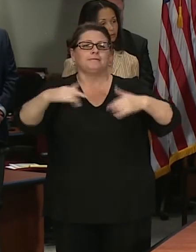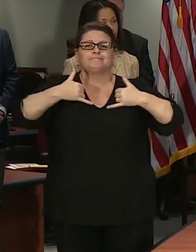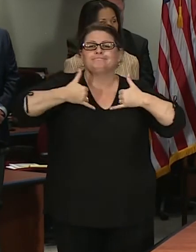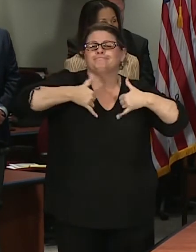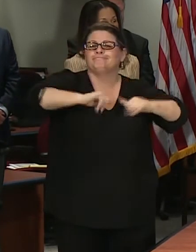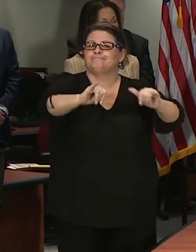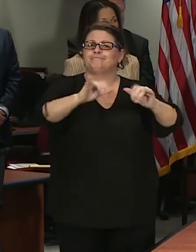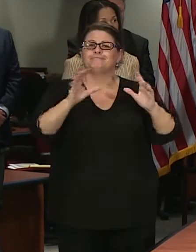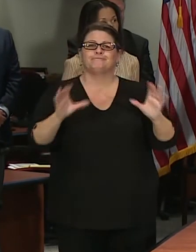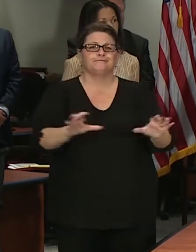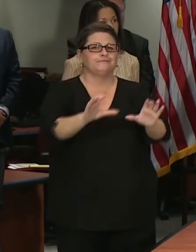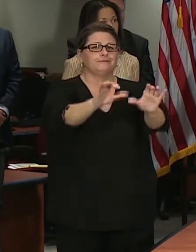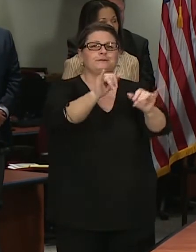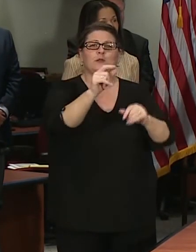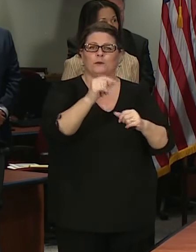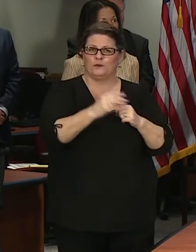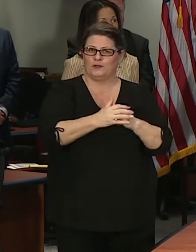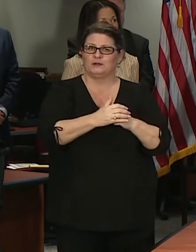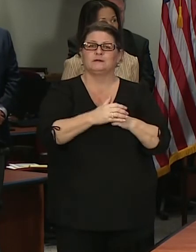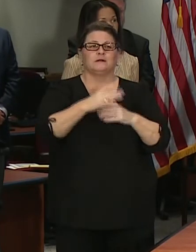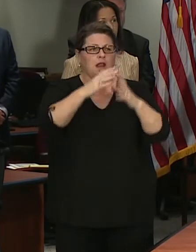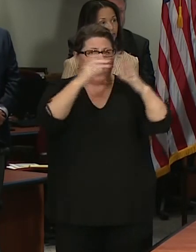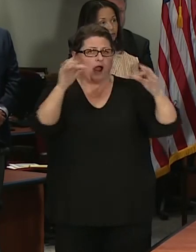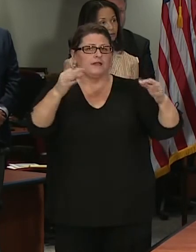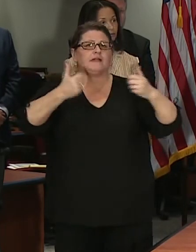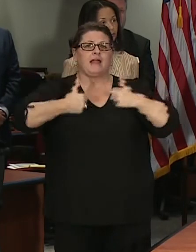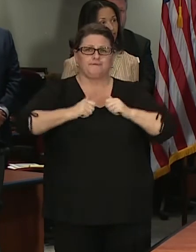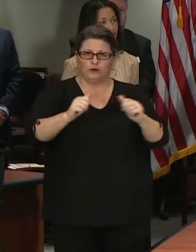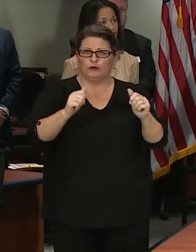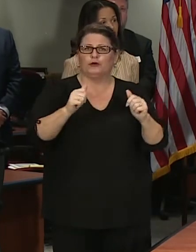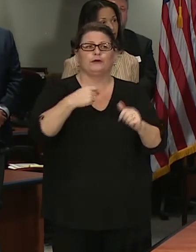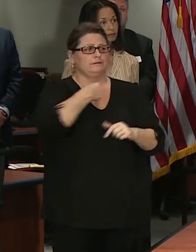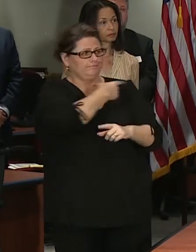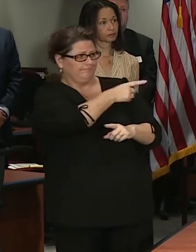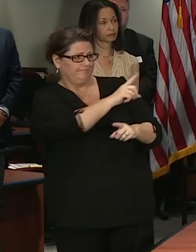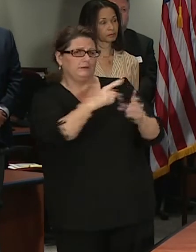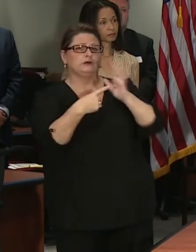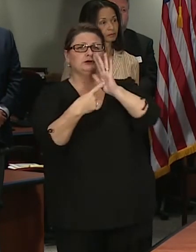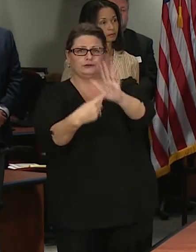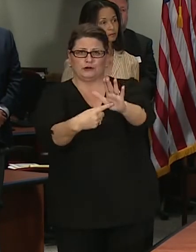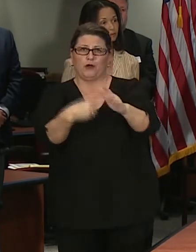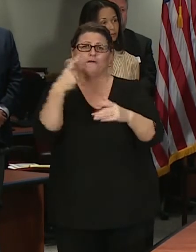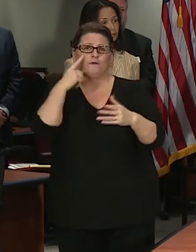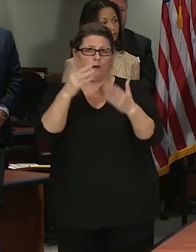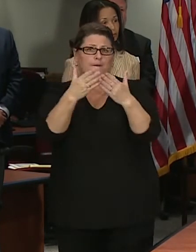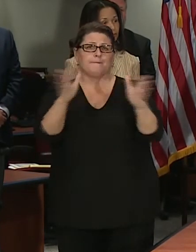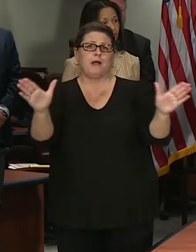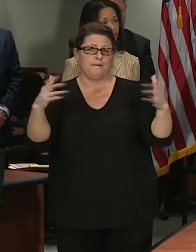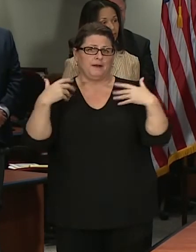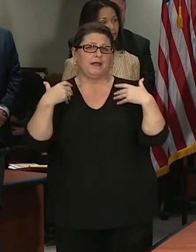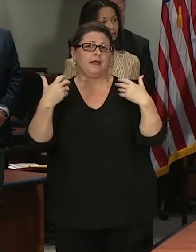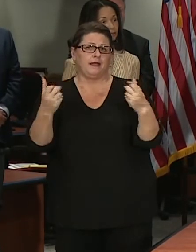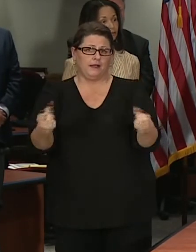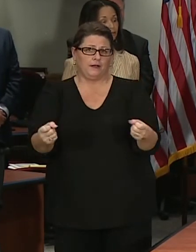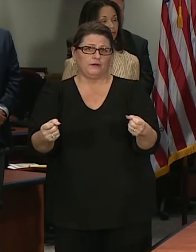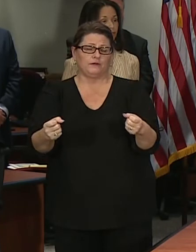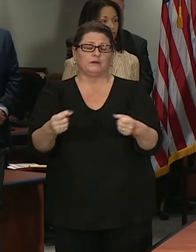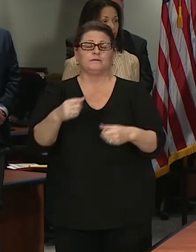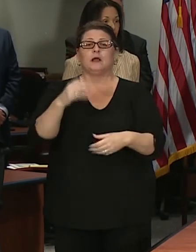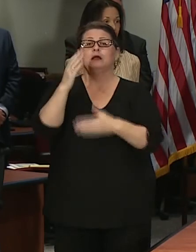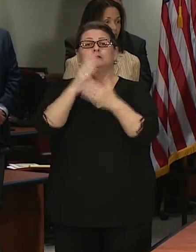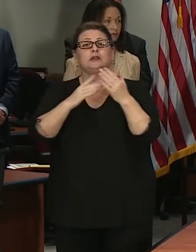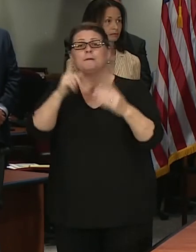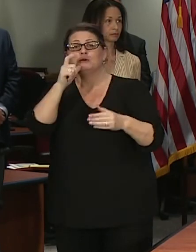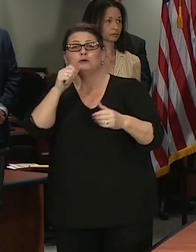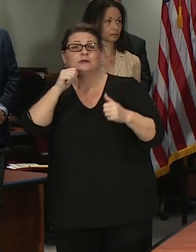a large part of the effort that we're making in public health. But also unrepresented today are